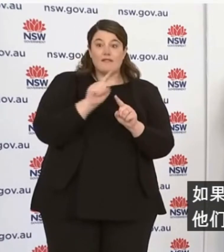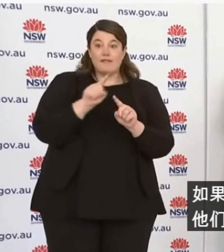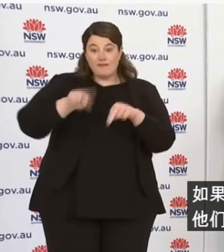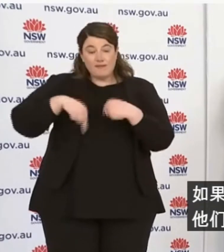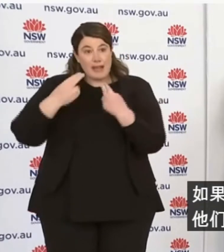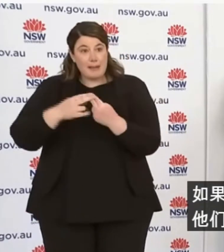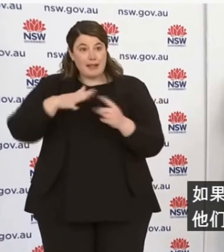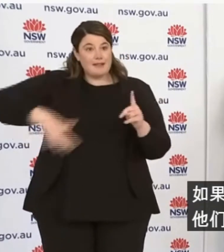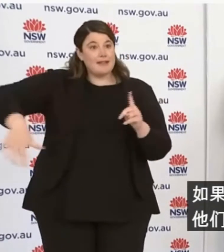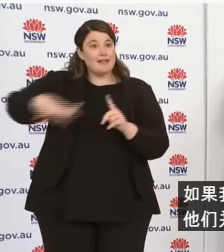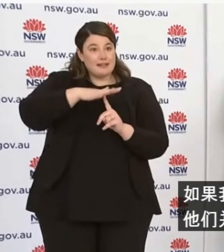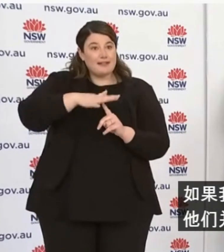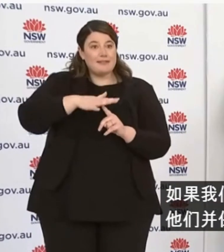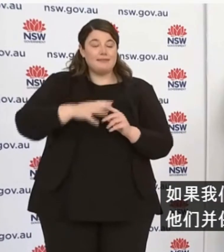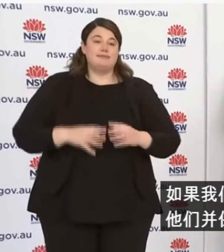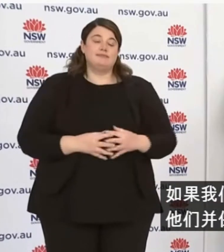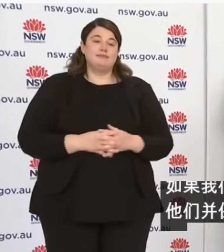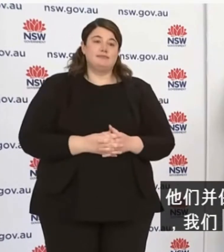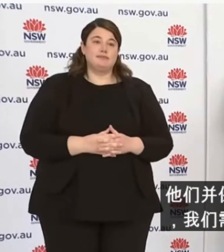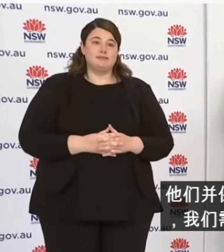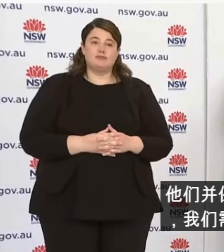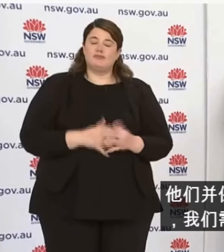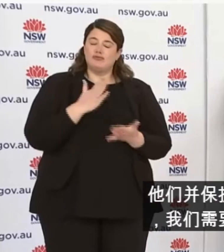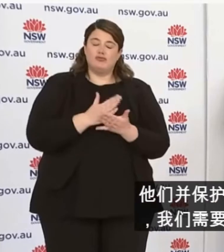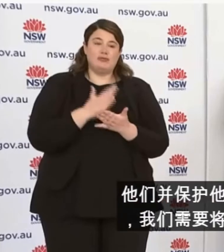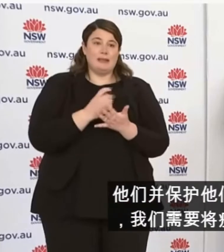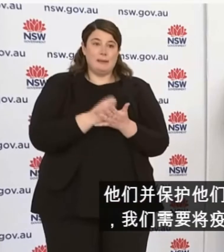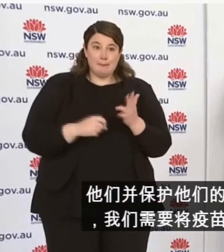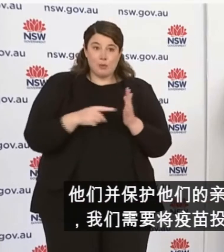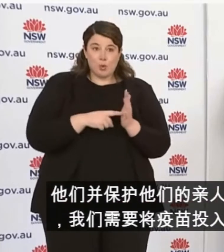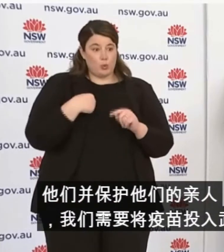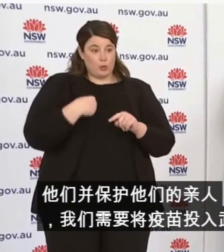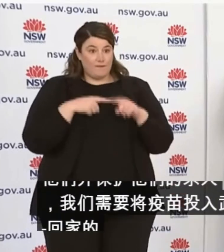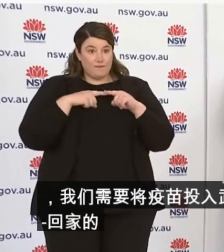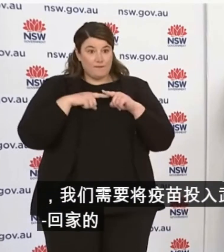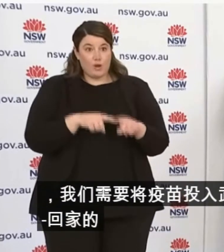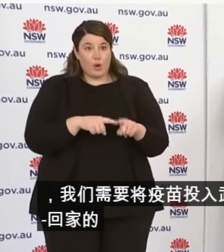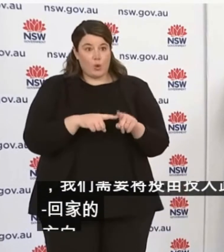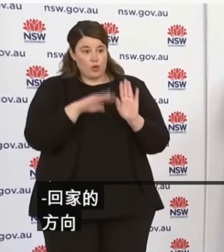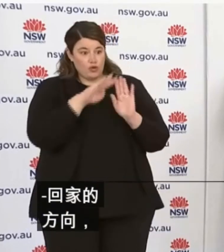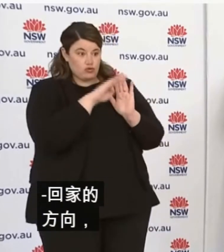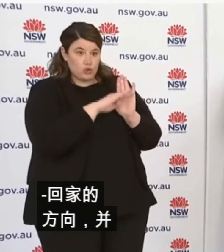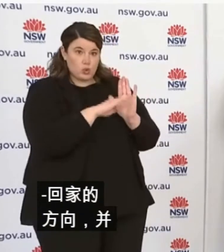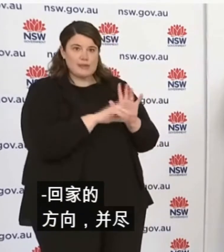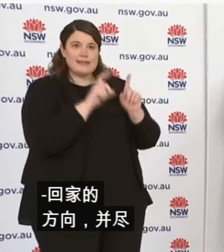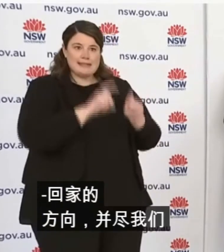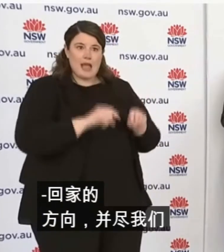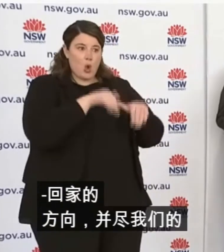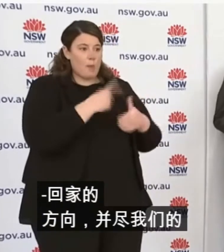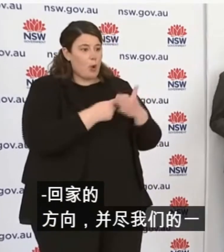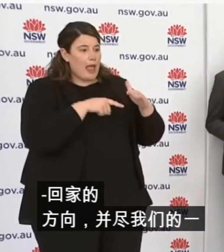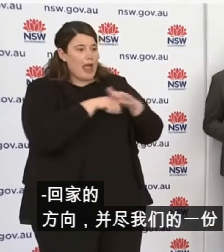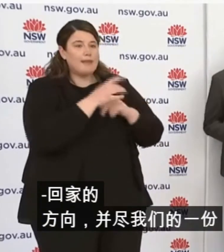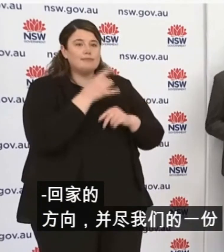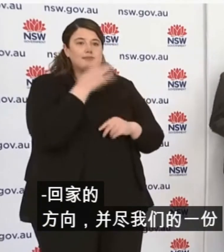them and also protect their loved ones. It is important that we follow the stay-at-home directions